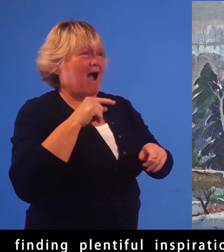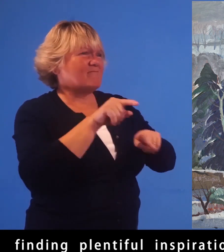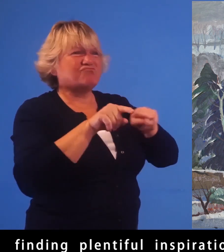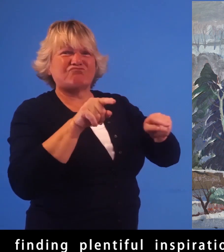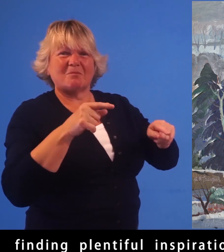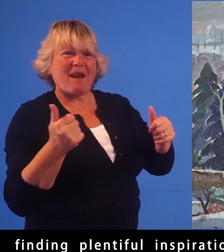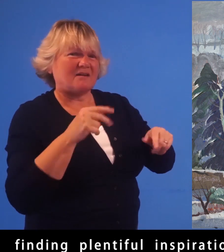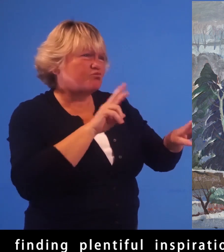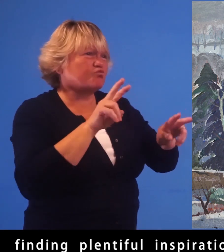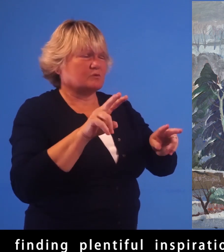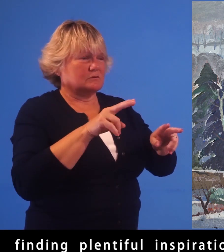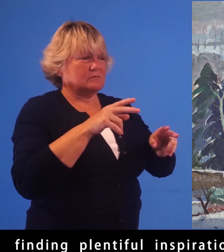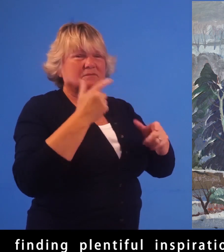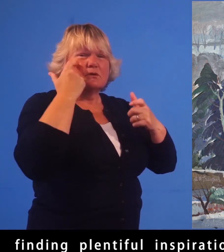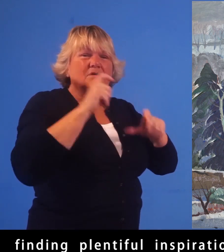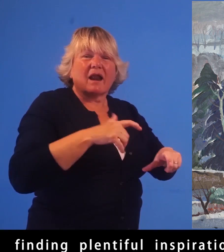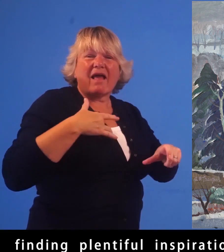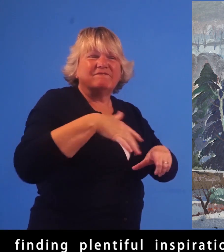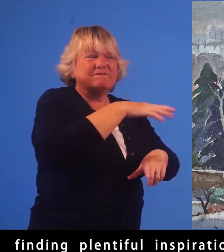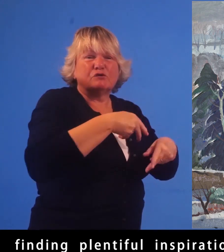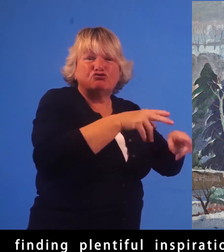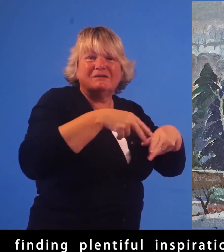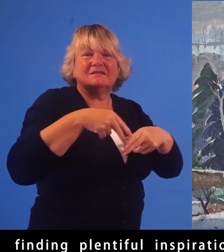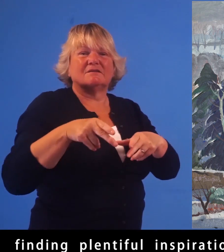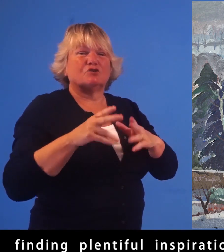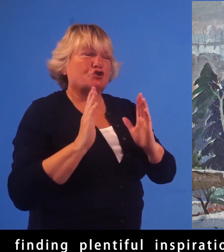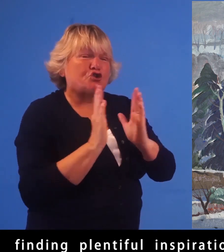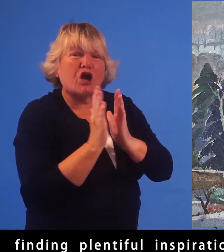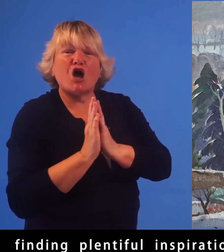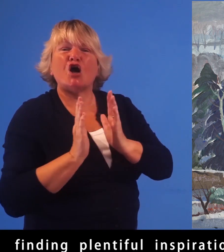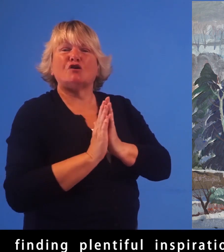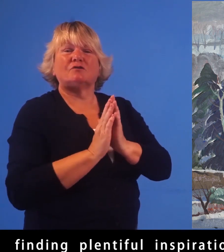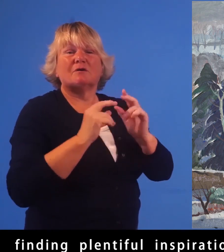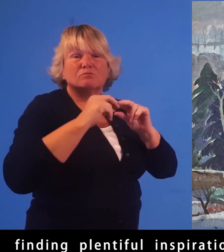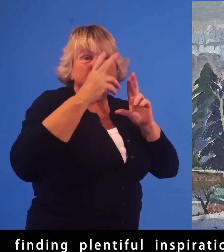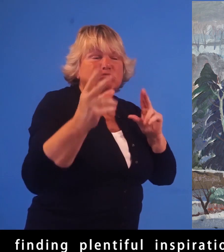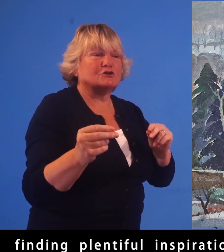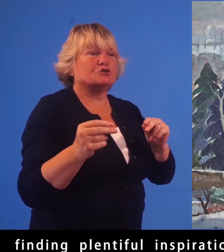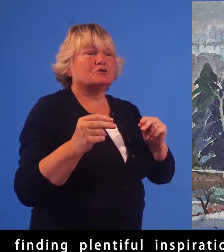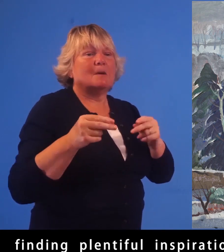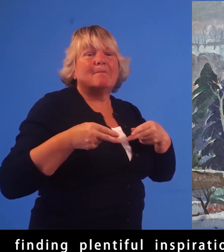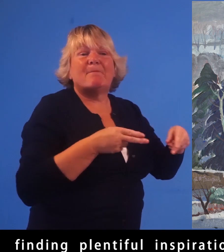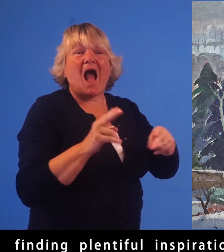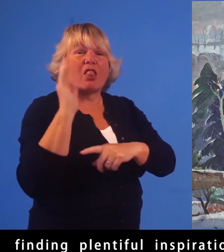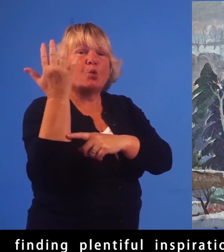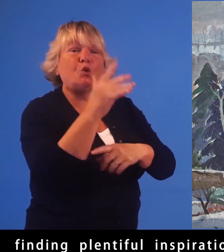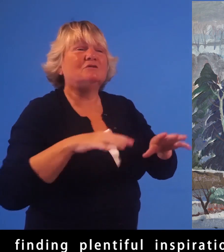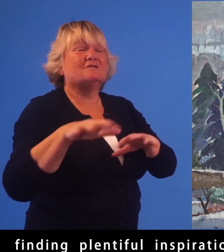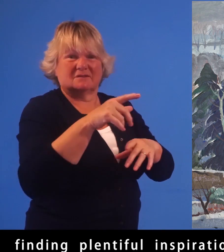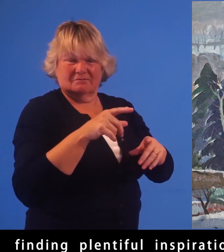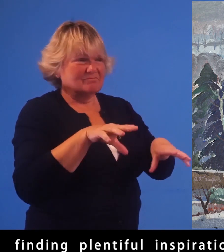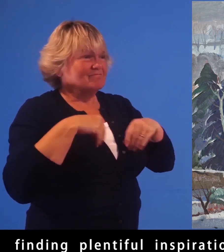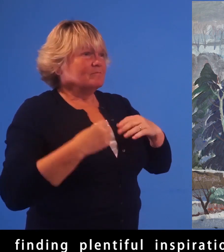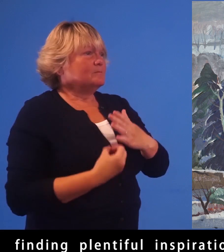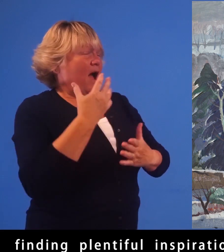finding plentiful inspiration in the residential streets, churches, bridges, and woodland